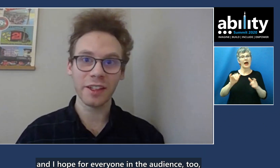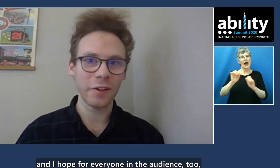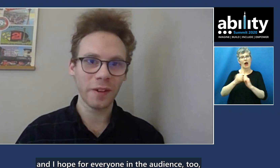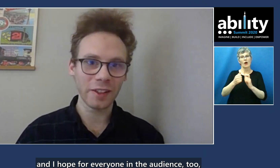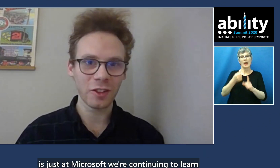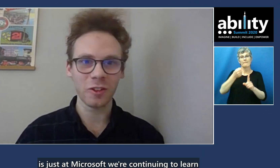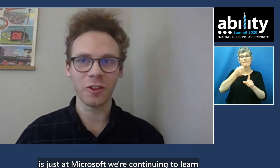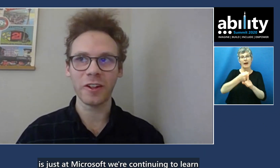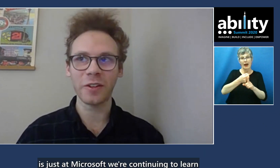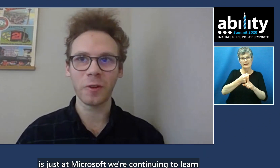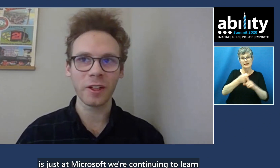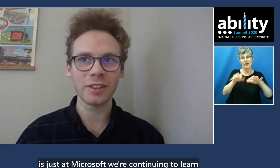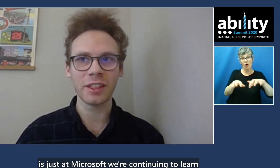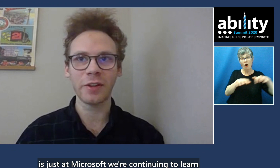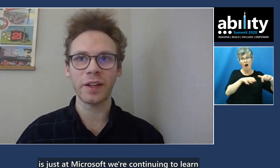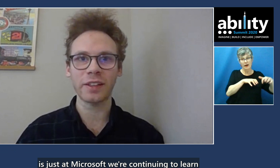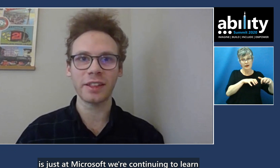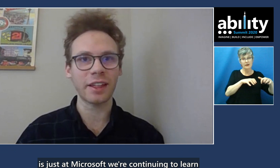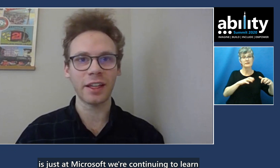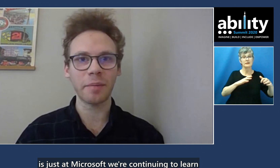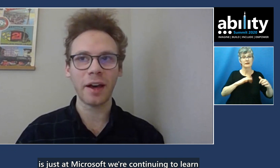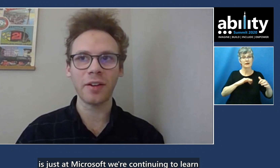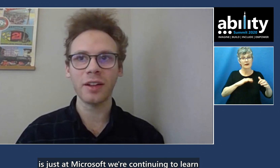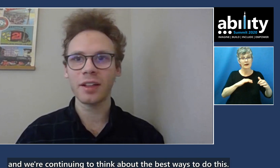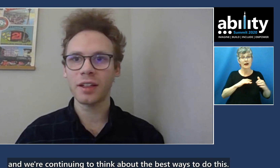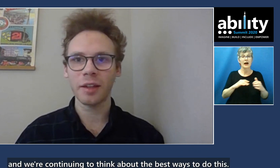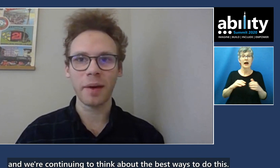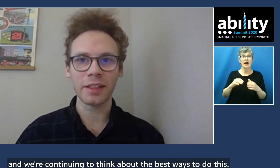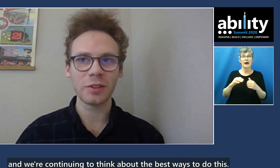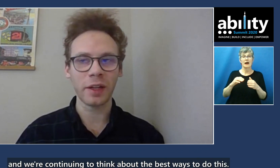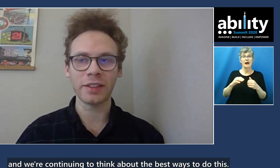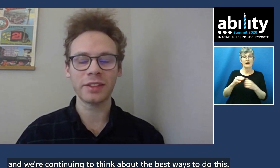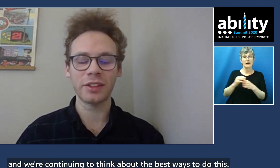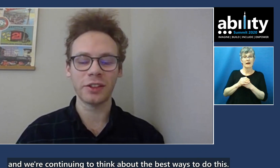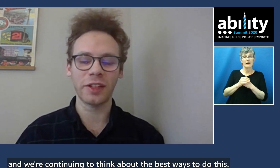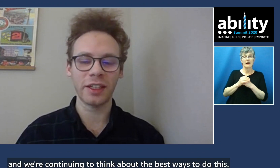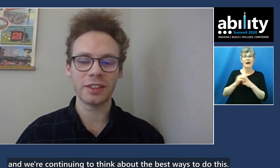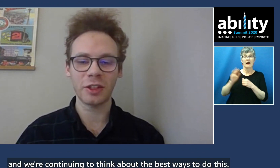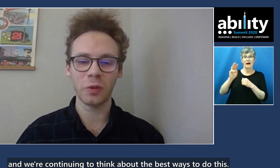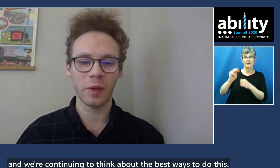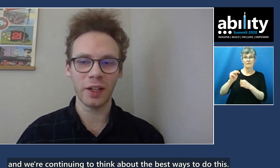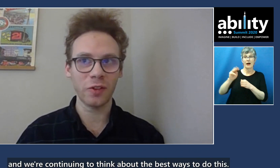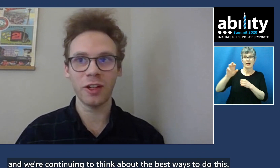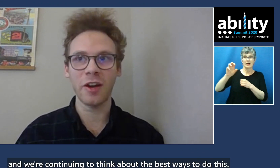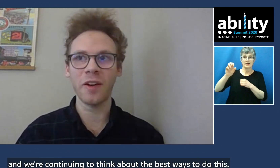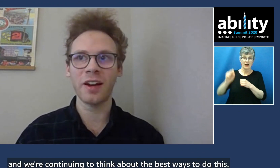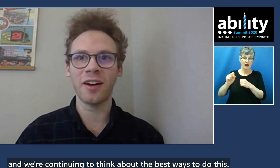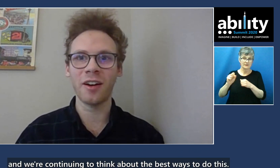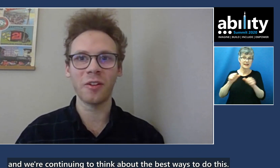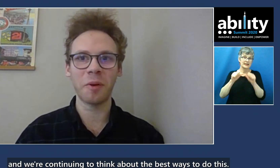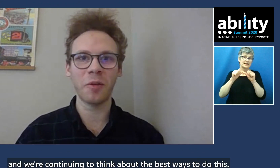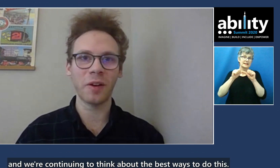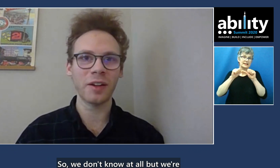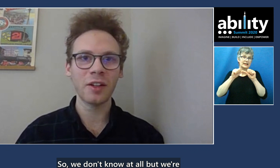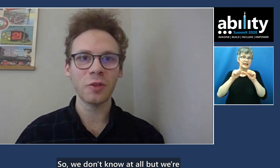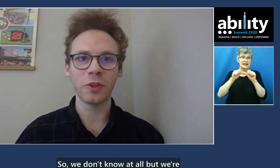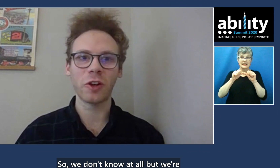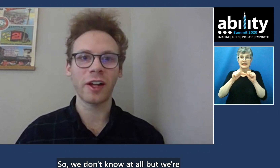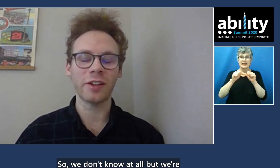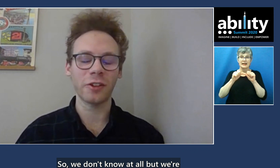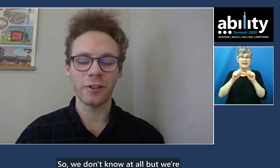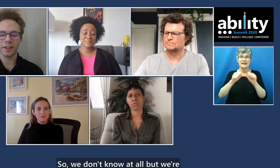we're continuing to learn and we're continuing to think about the best ways to do this. So we don't know it all, but